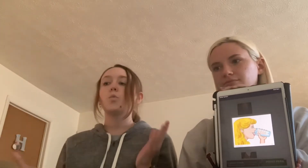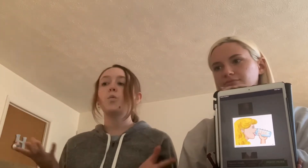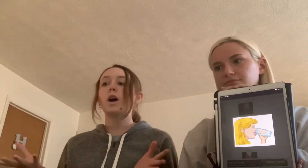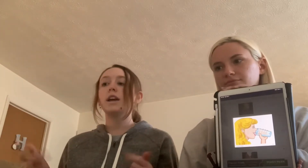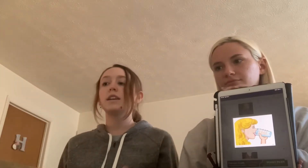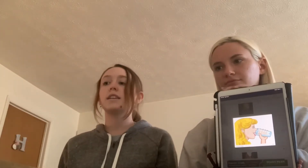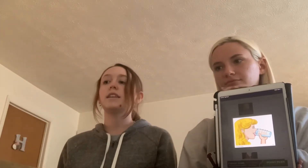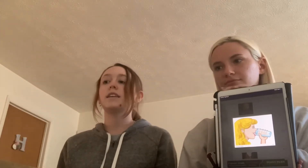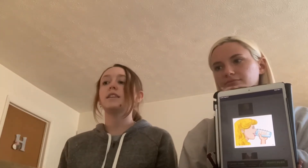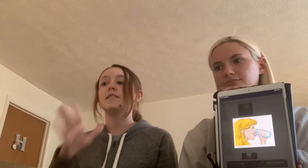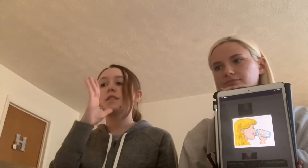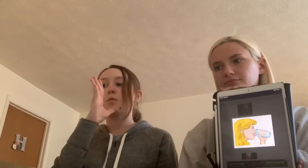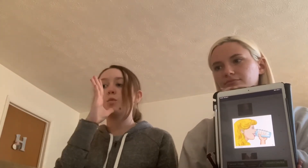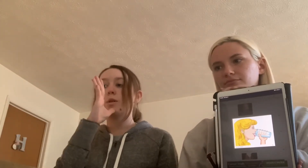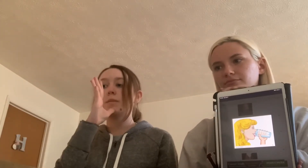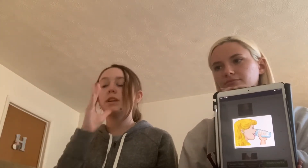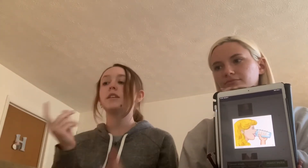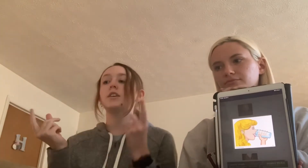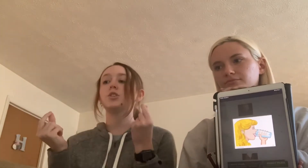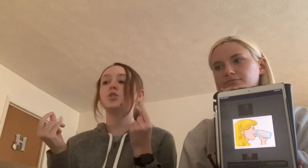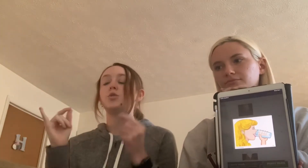What is the woman doing?